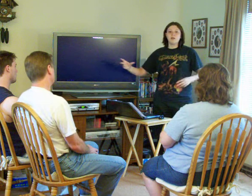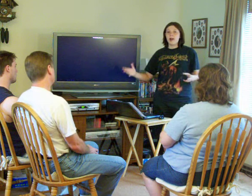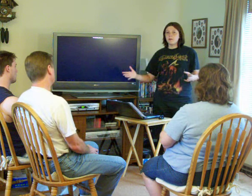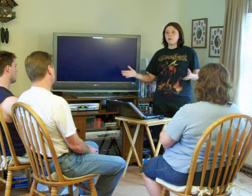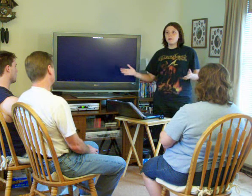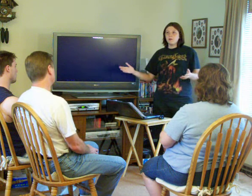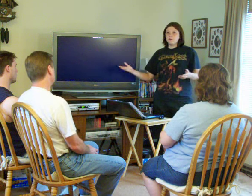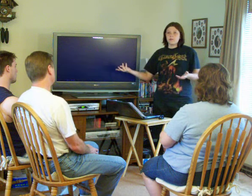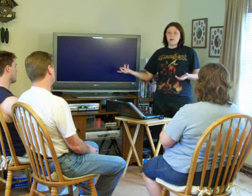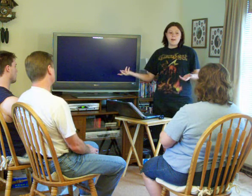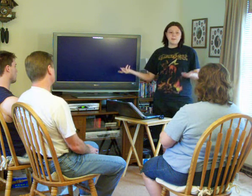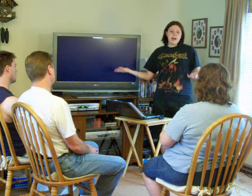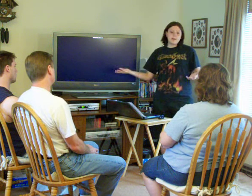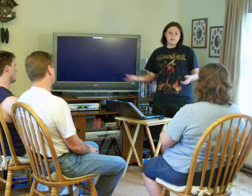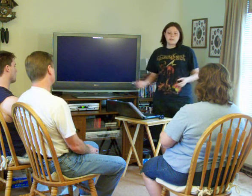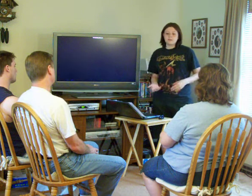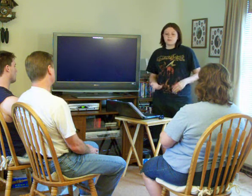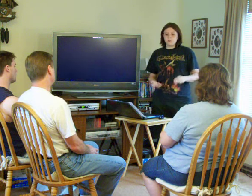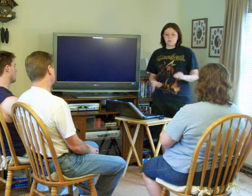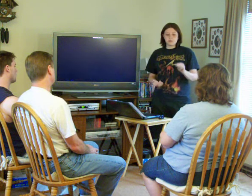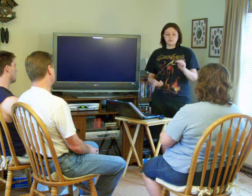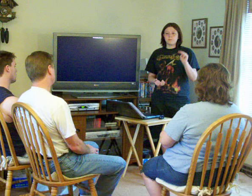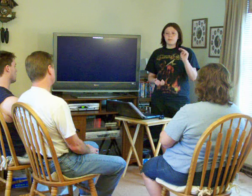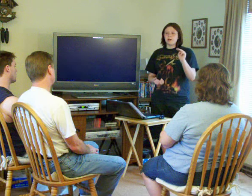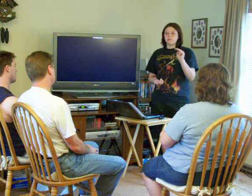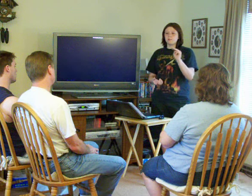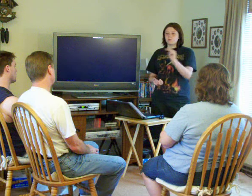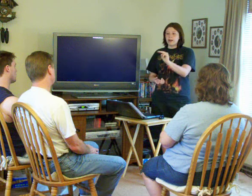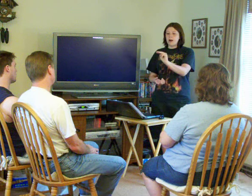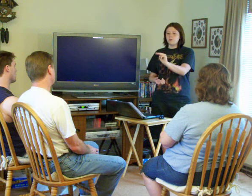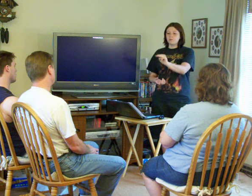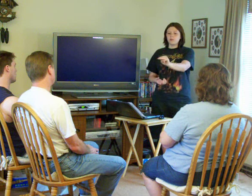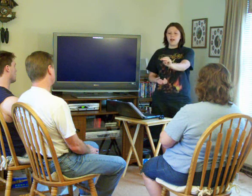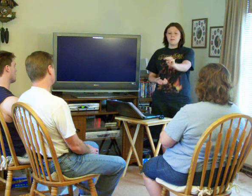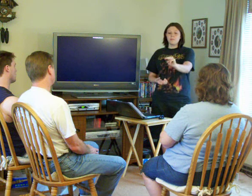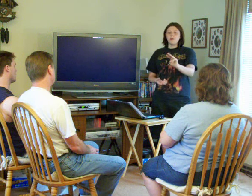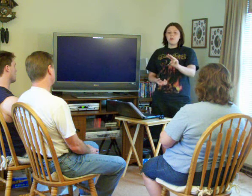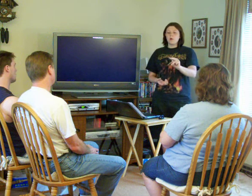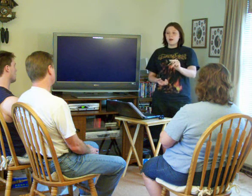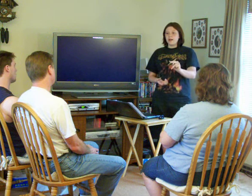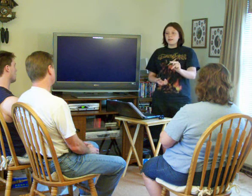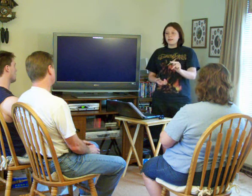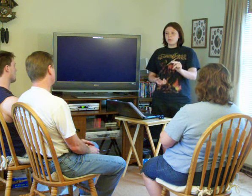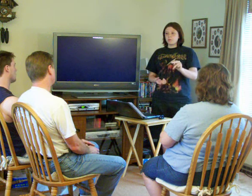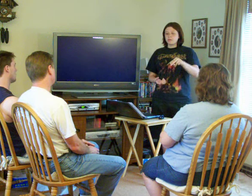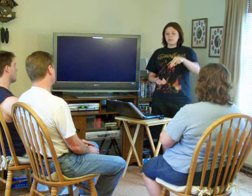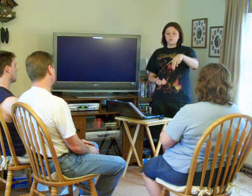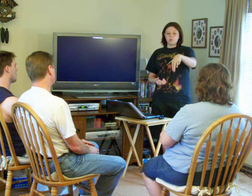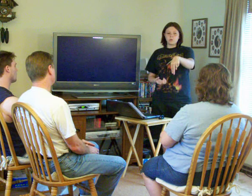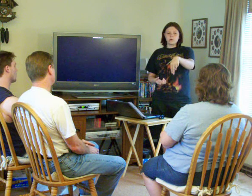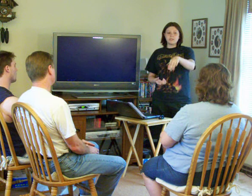M and N, for instance, in one place can be held straight out for M or N, and in other places you hold them